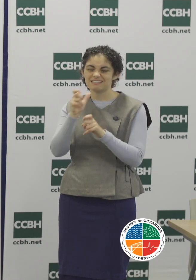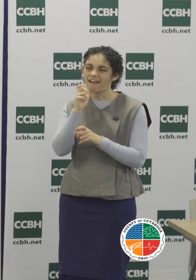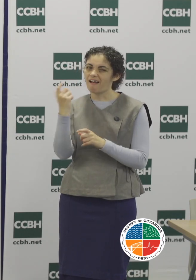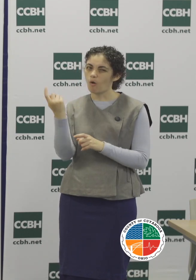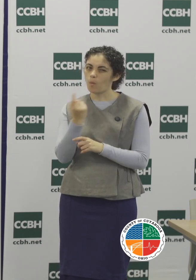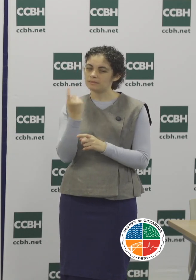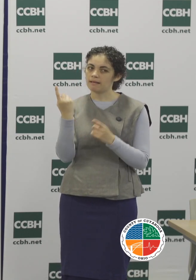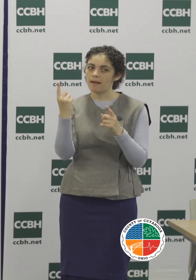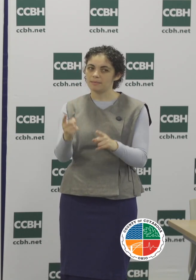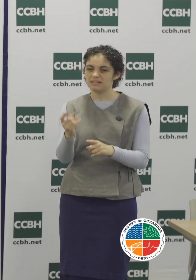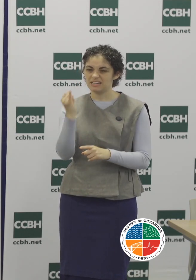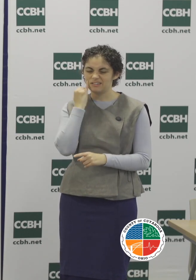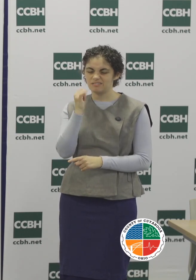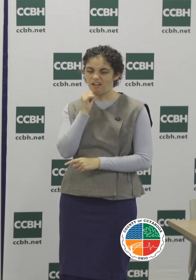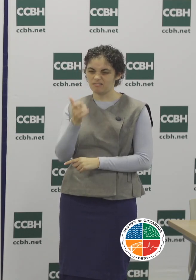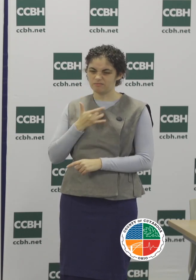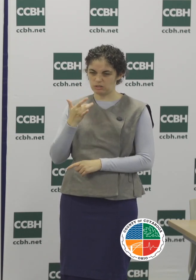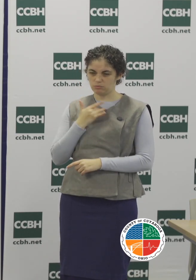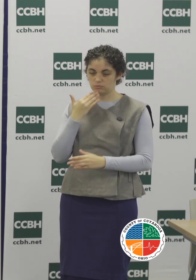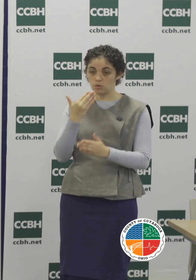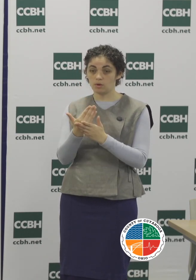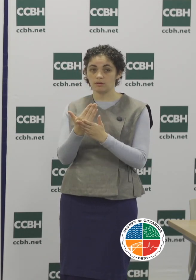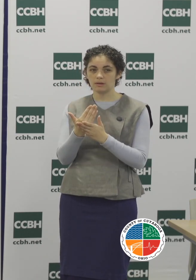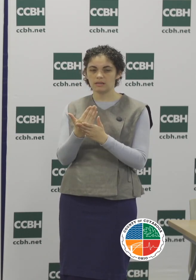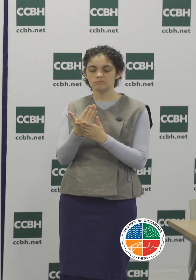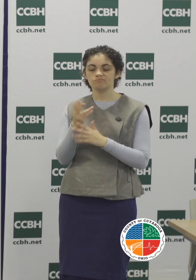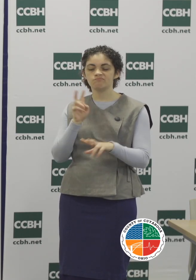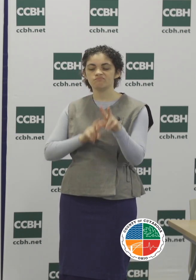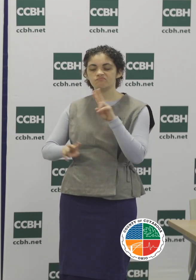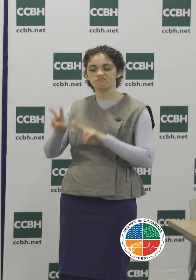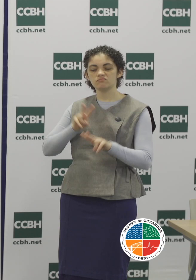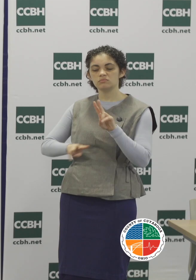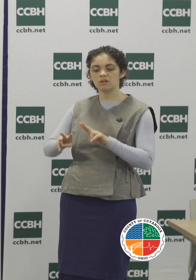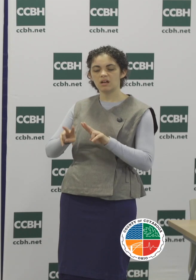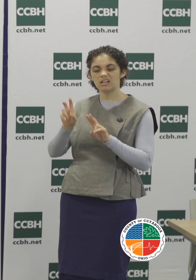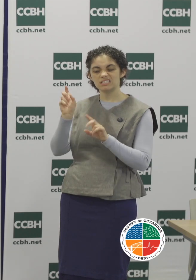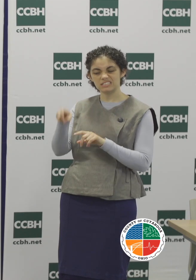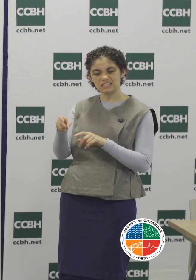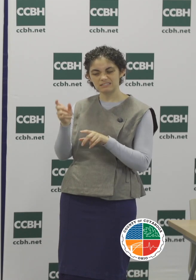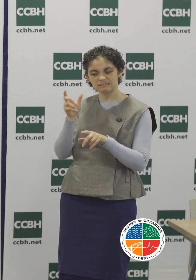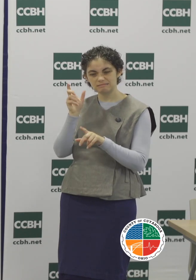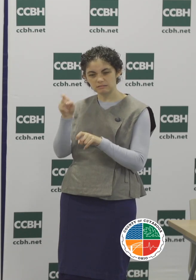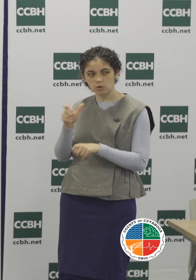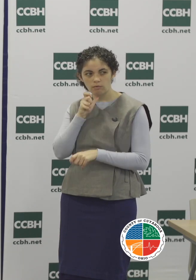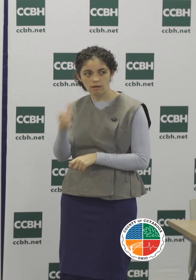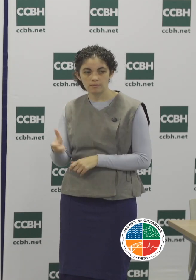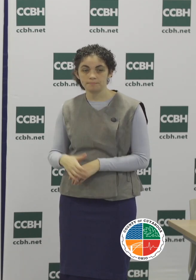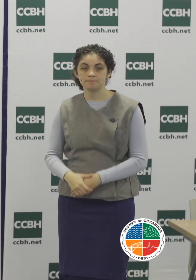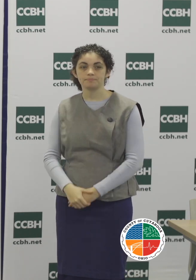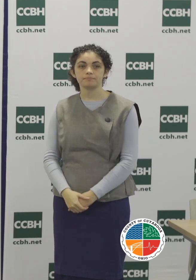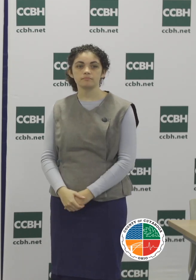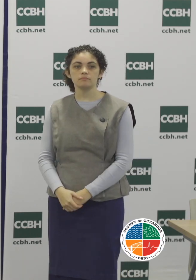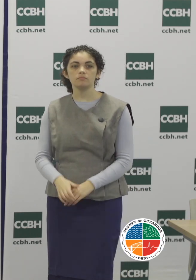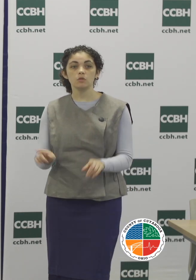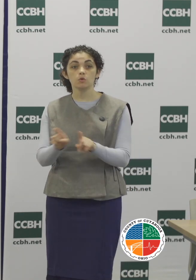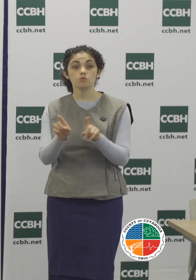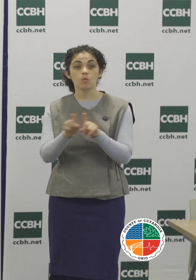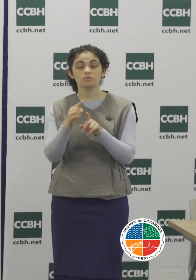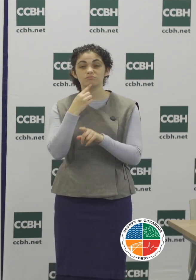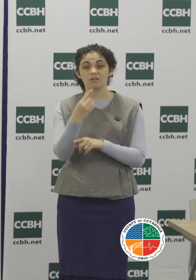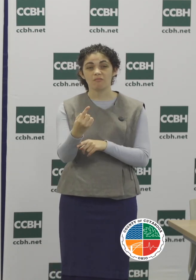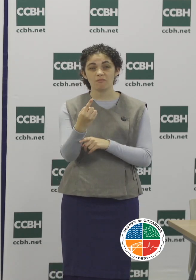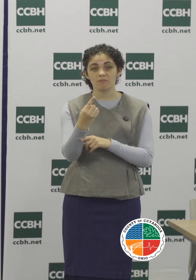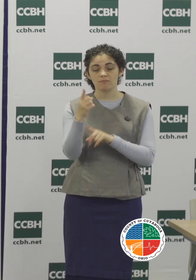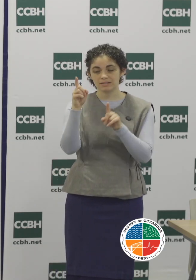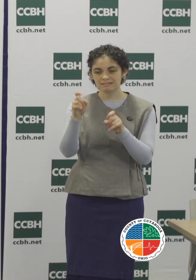occur even if people don't feel well, but they can be evaluated to see if testing is necessary. I just want to talk quickly about